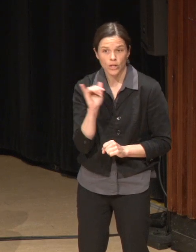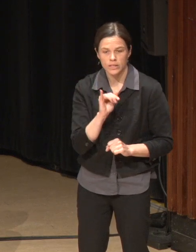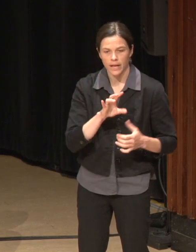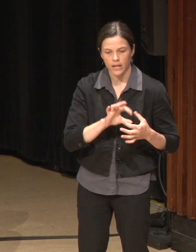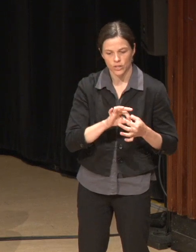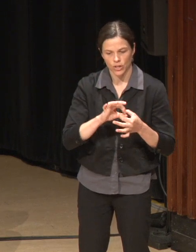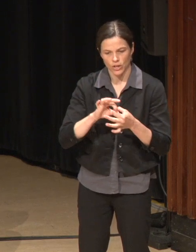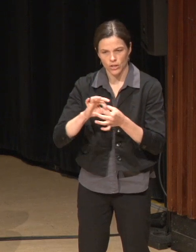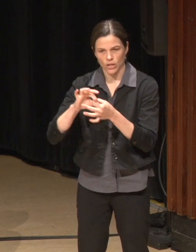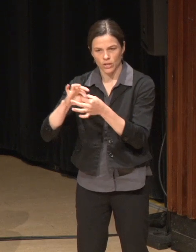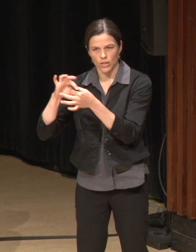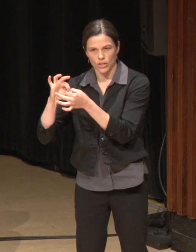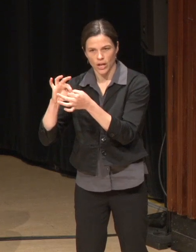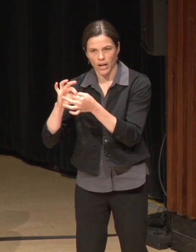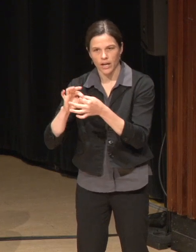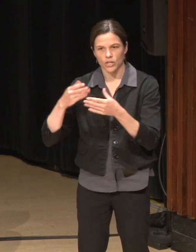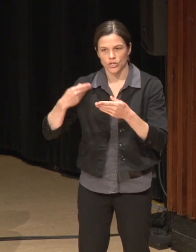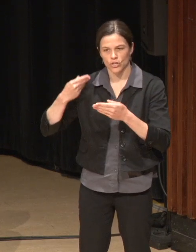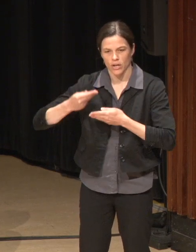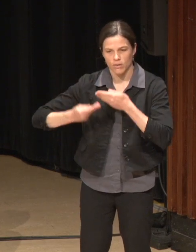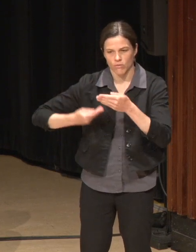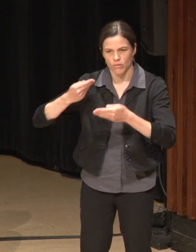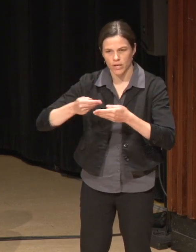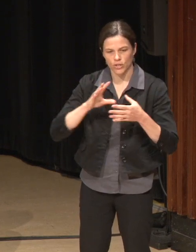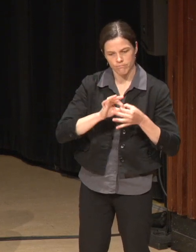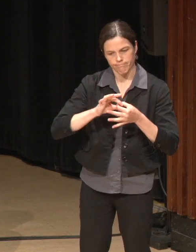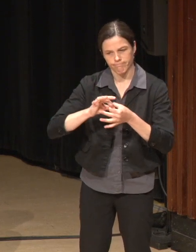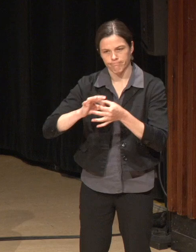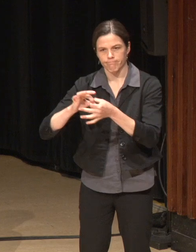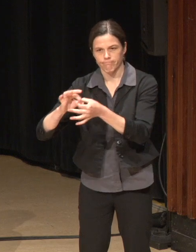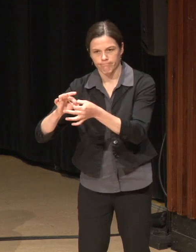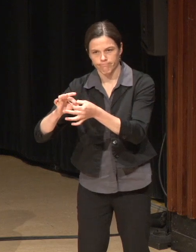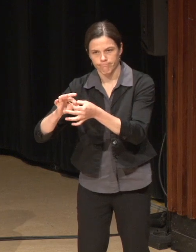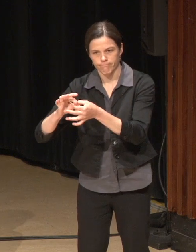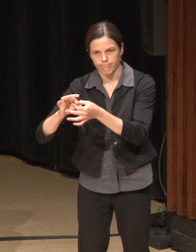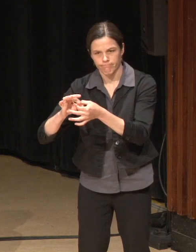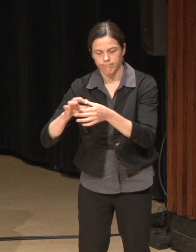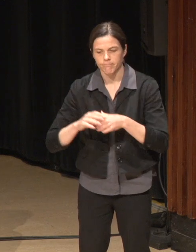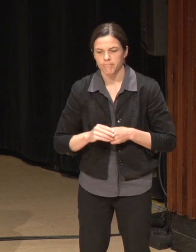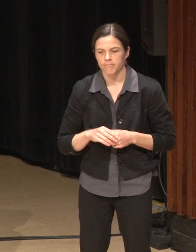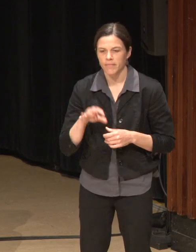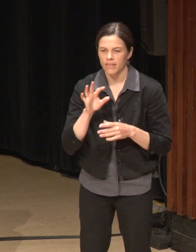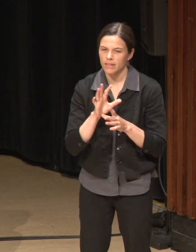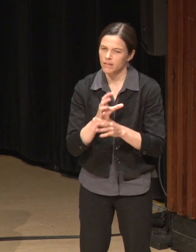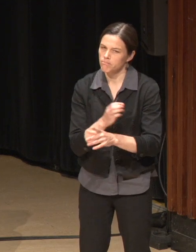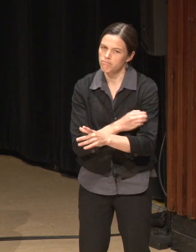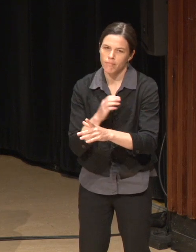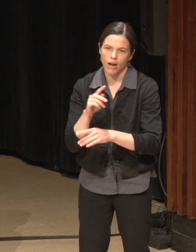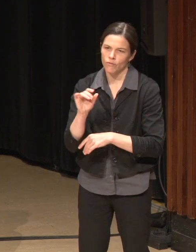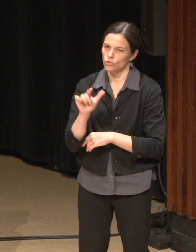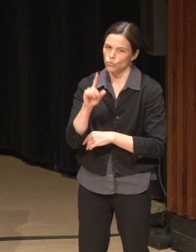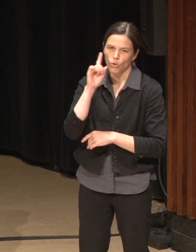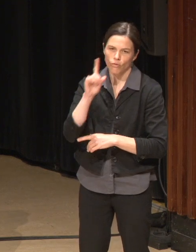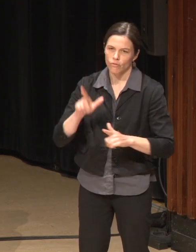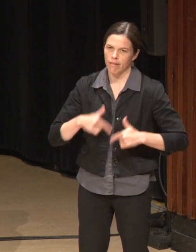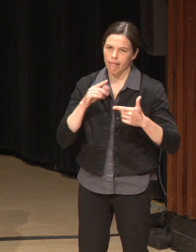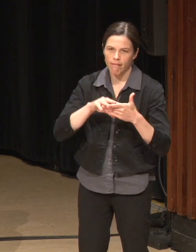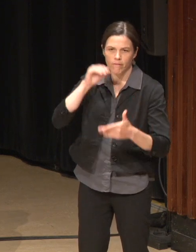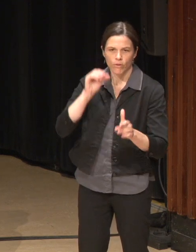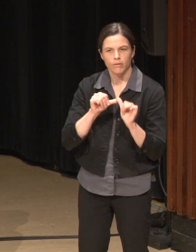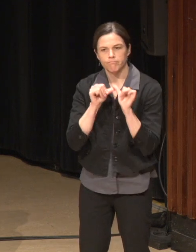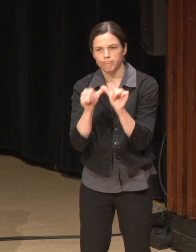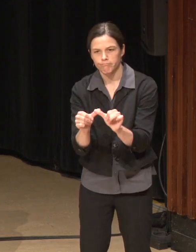generation providing a link to the next, thus presenting one of the most powerful tools for lifelong learning. And when speaking about